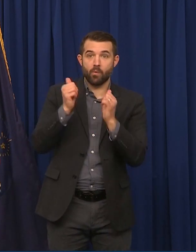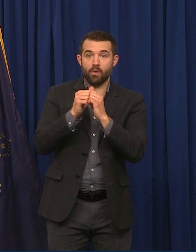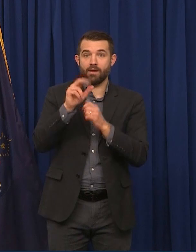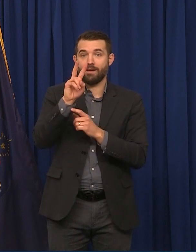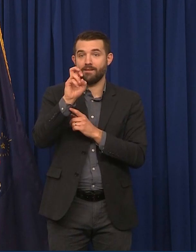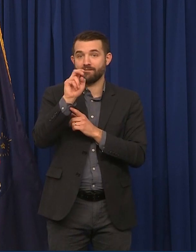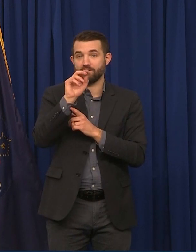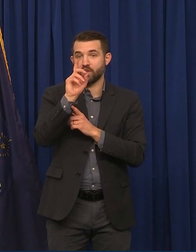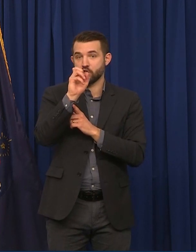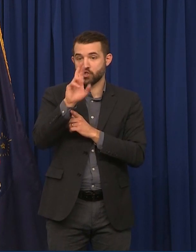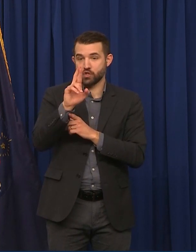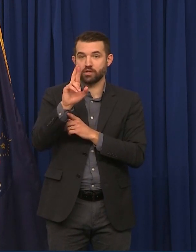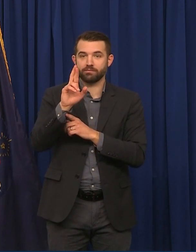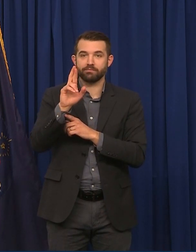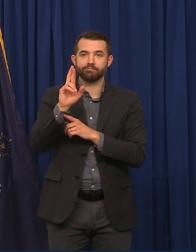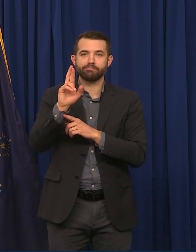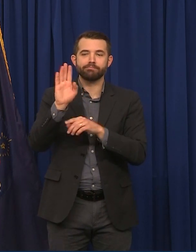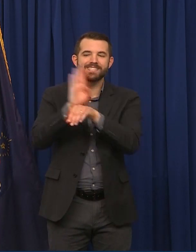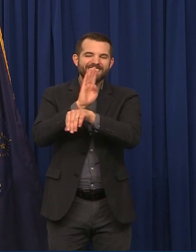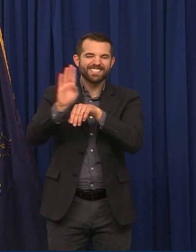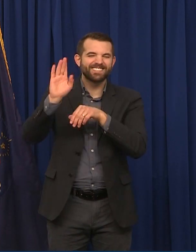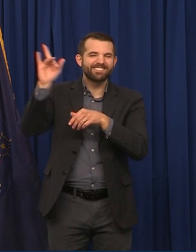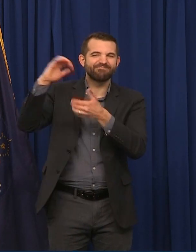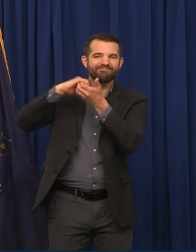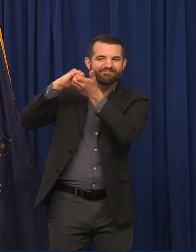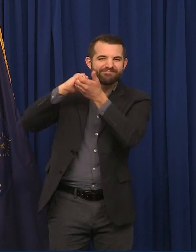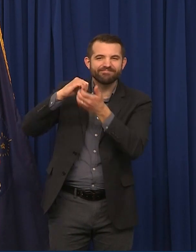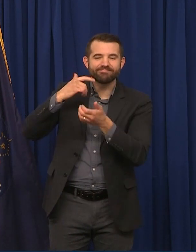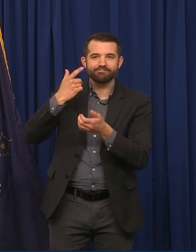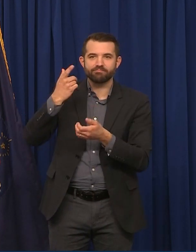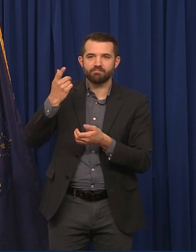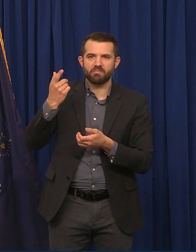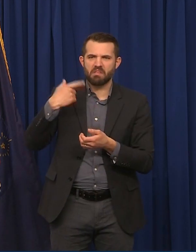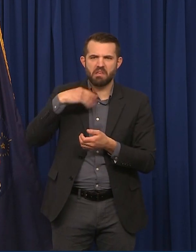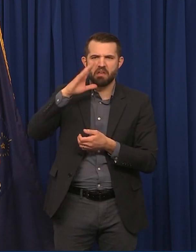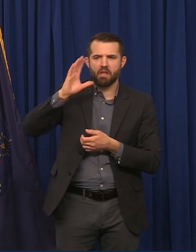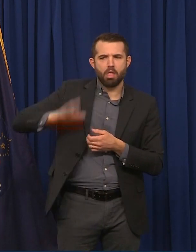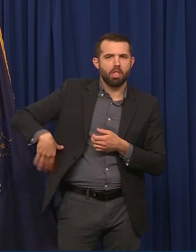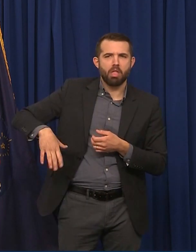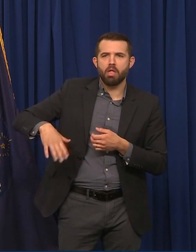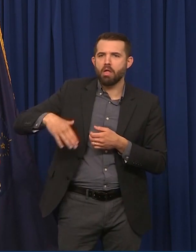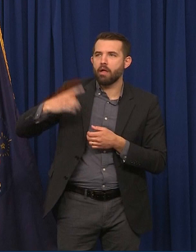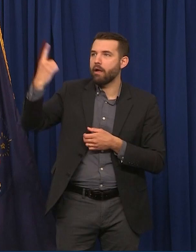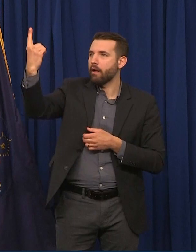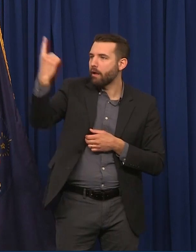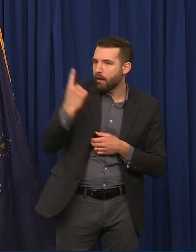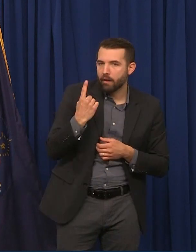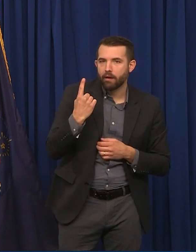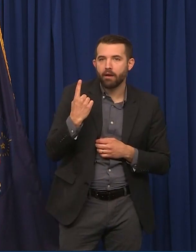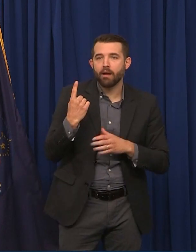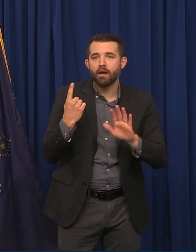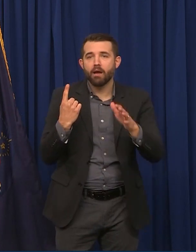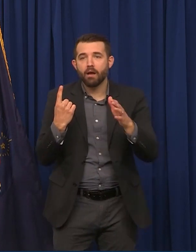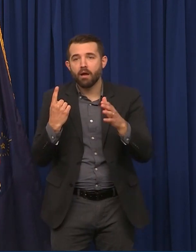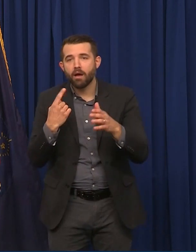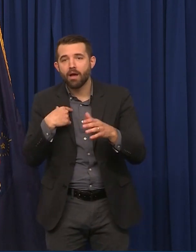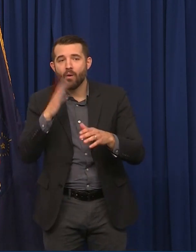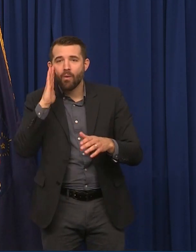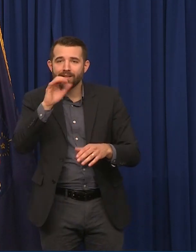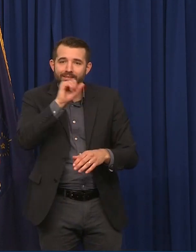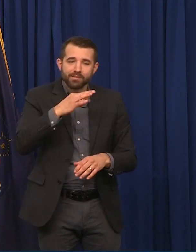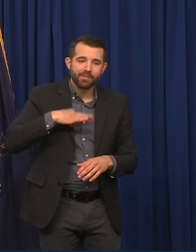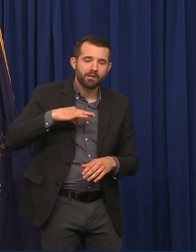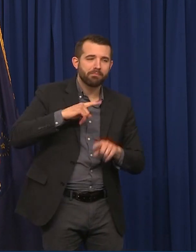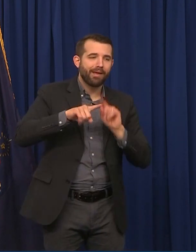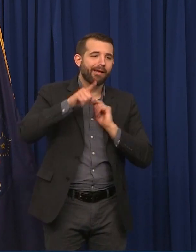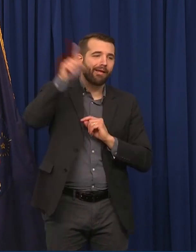and saying, hey, we'd love to do business with Maine, but another state is overbidding, so we're going to go with them. That hasn't